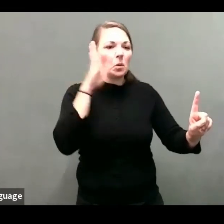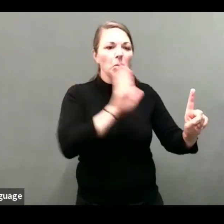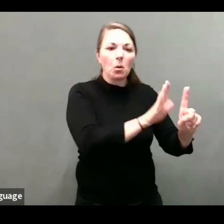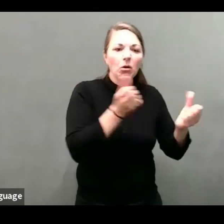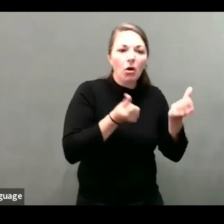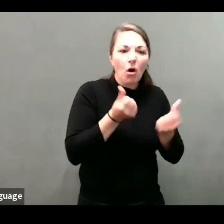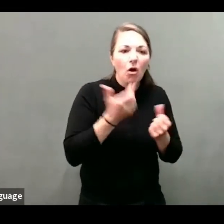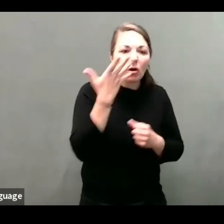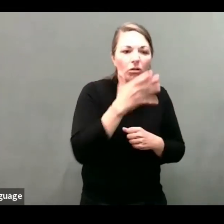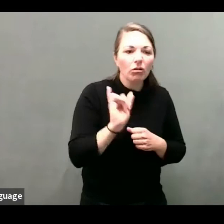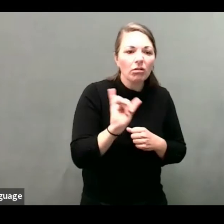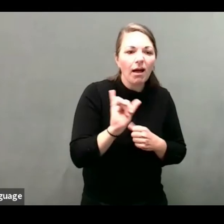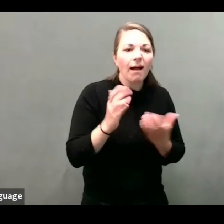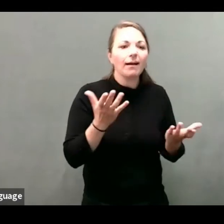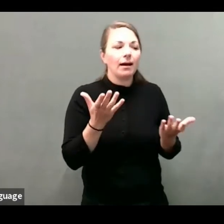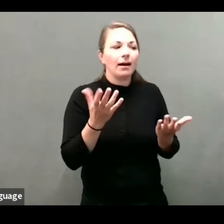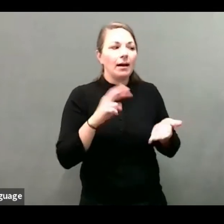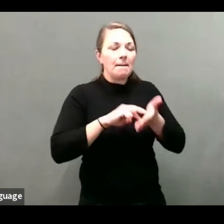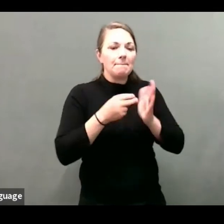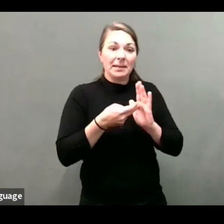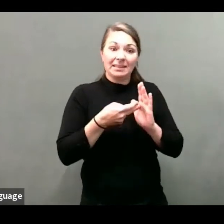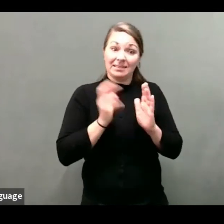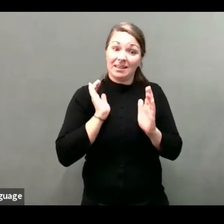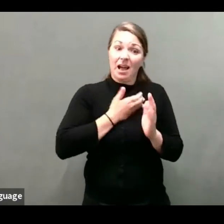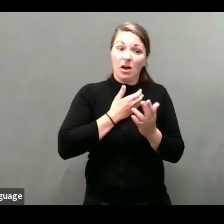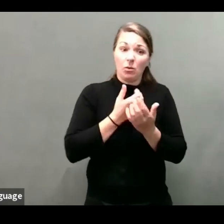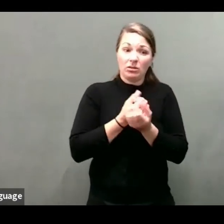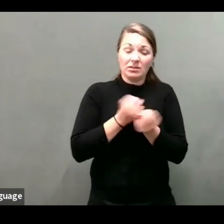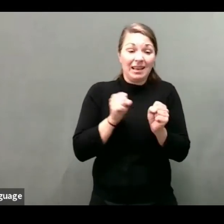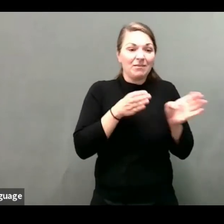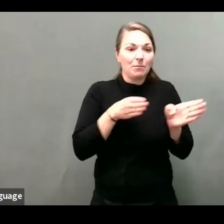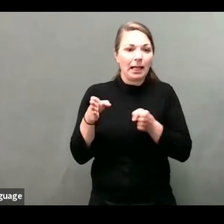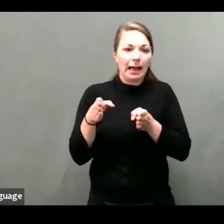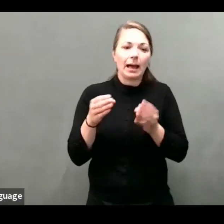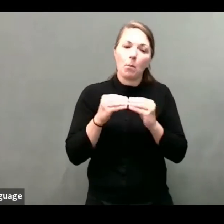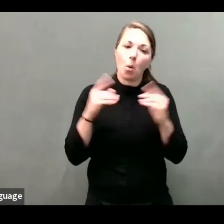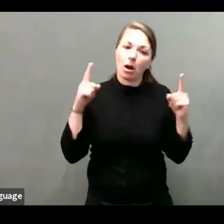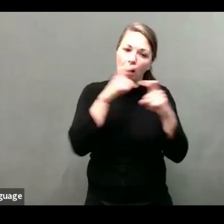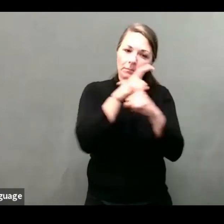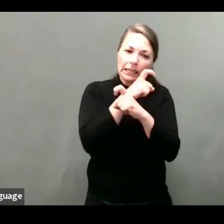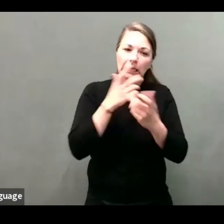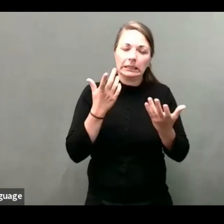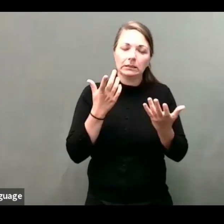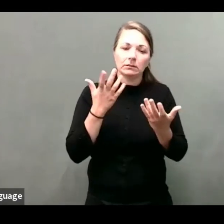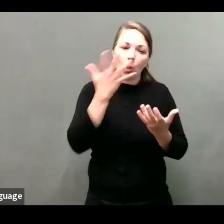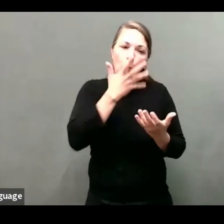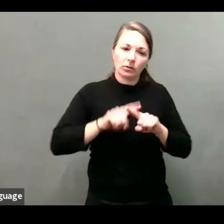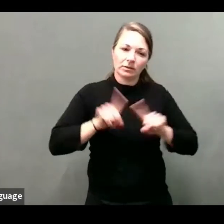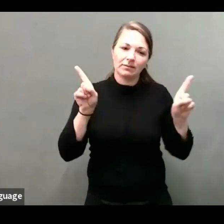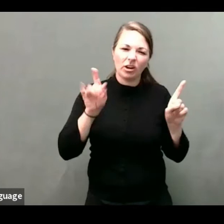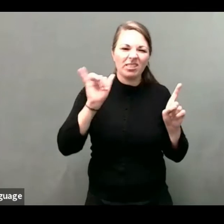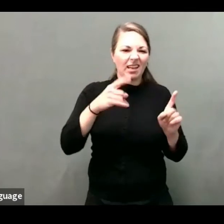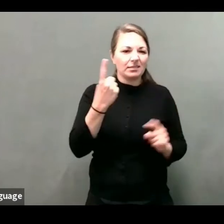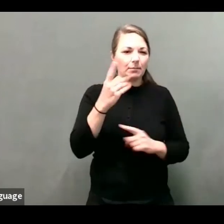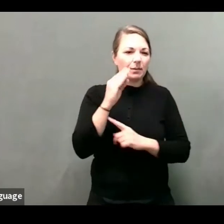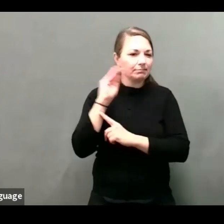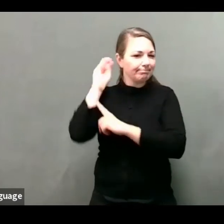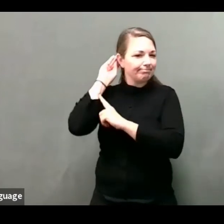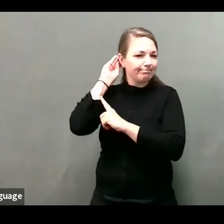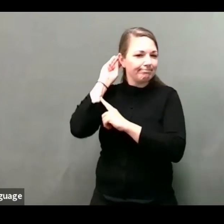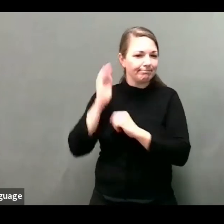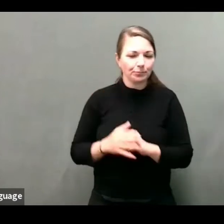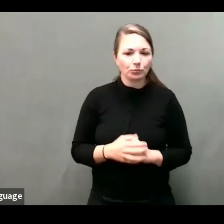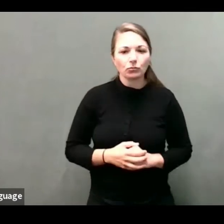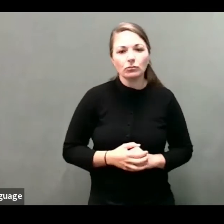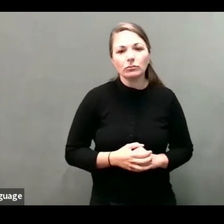It just makes safety planning a little more complex or different. And so it's something for us to keep in mind as advocates. The point in the middle